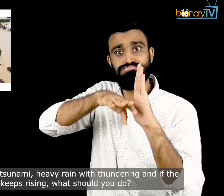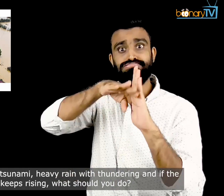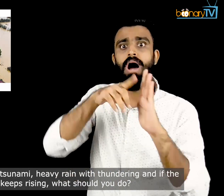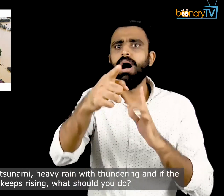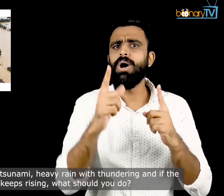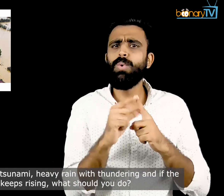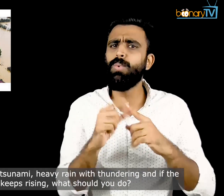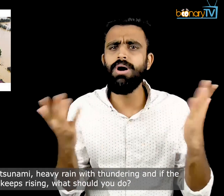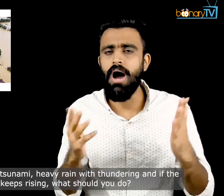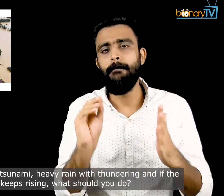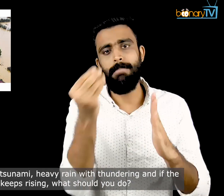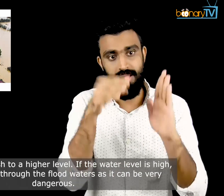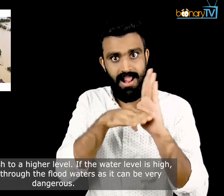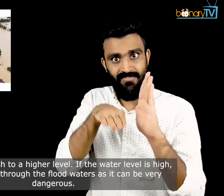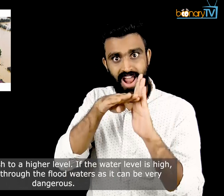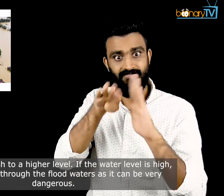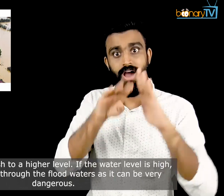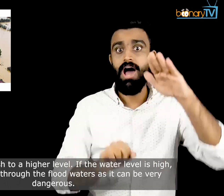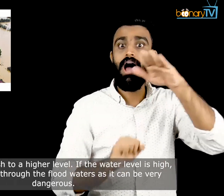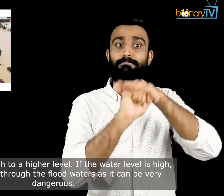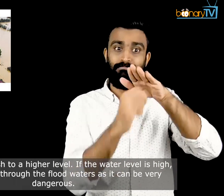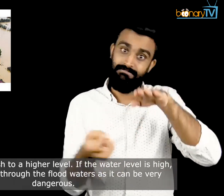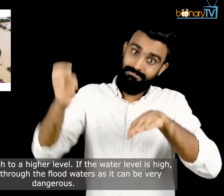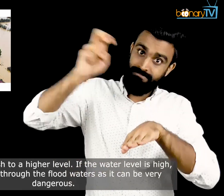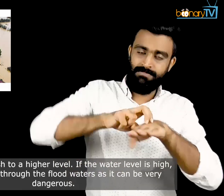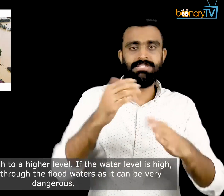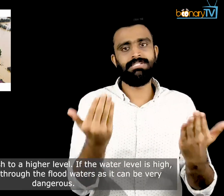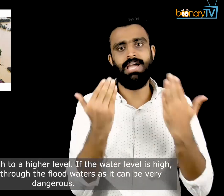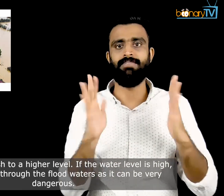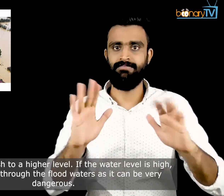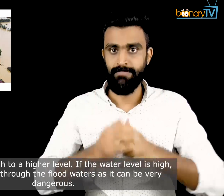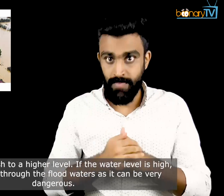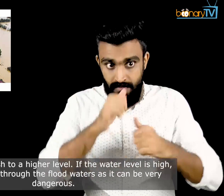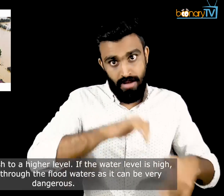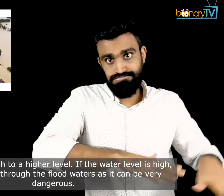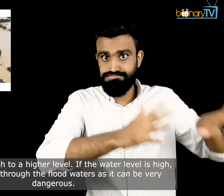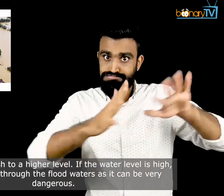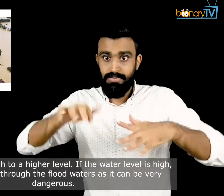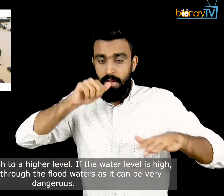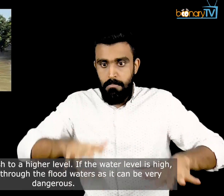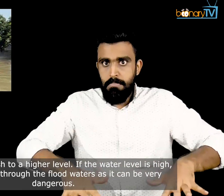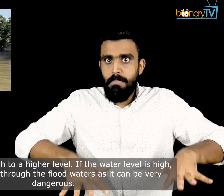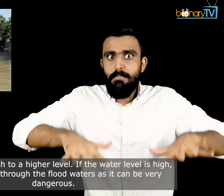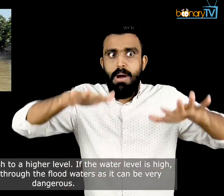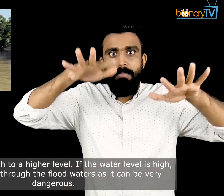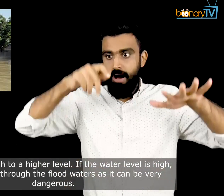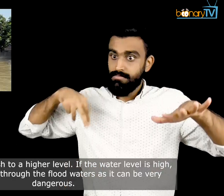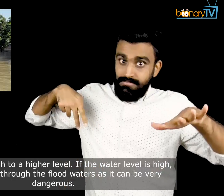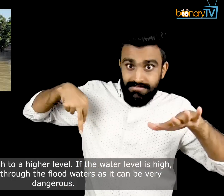what should you do? Immediately rush to a higher level. If the water level is high,